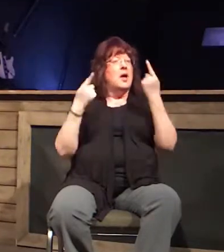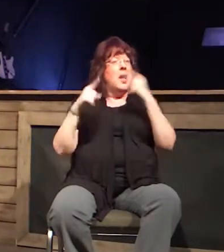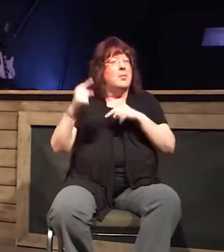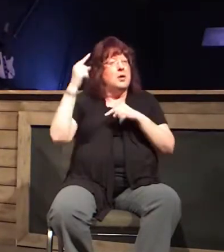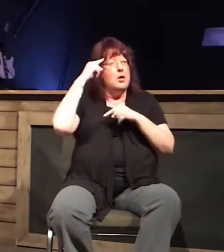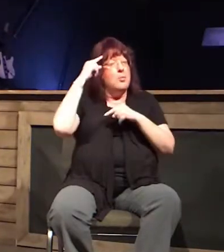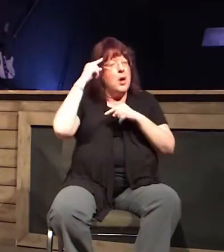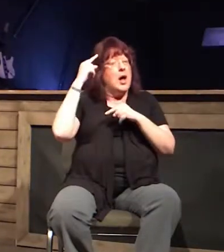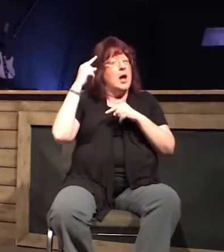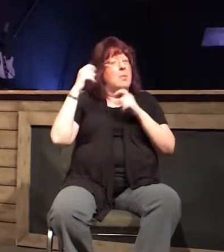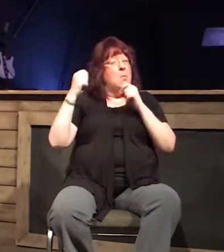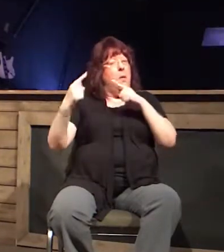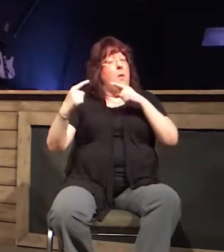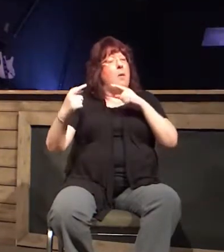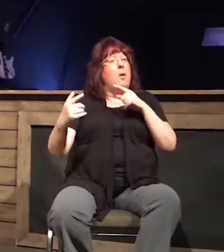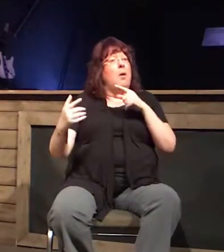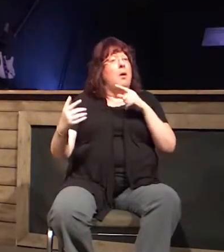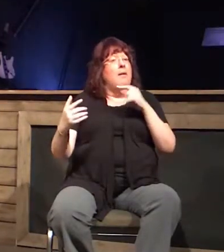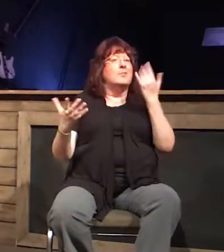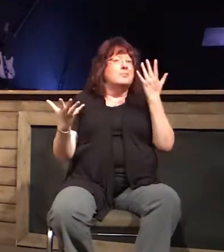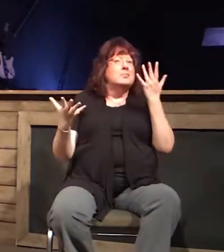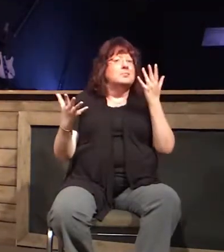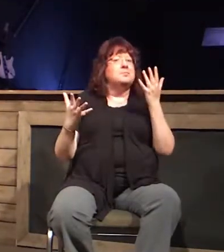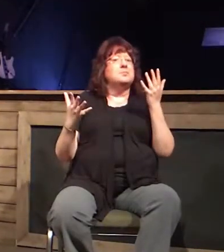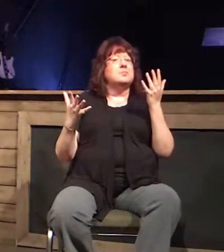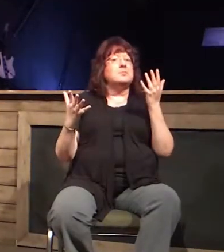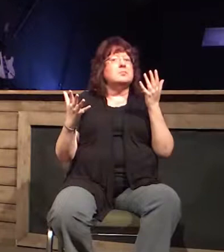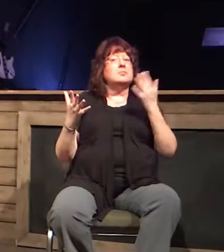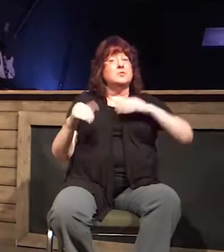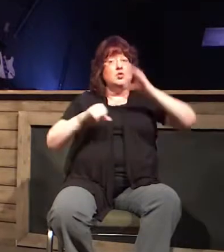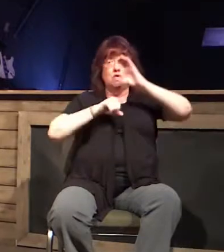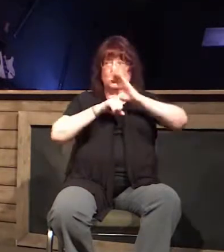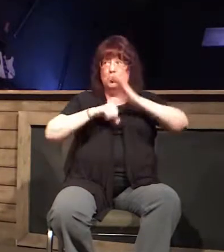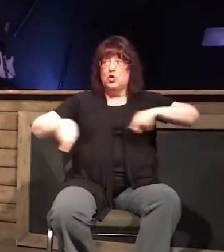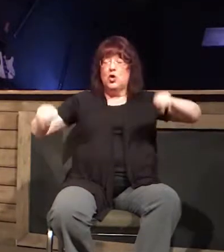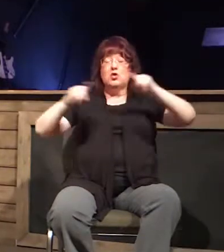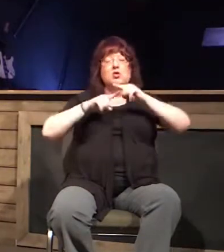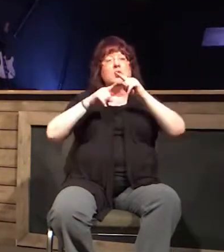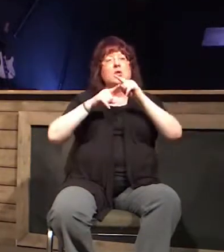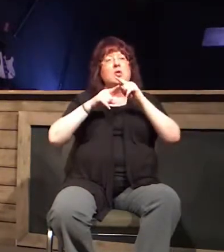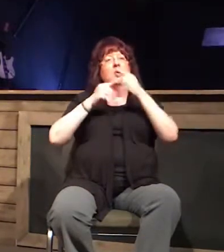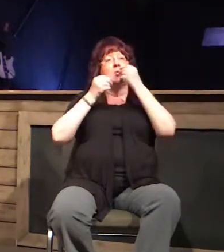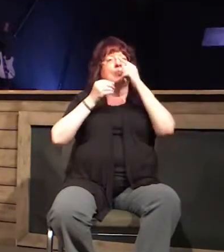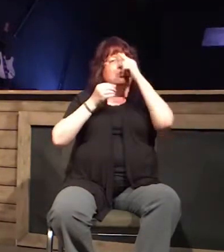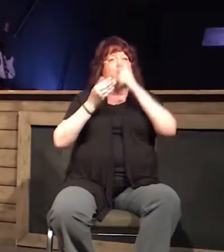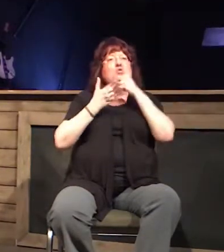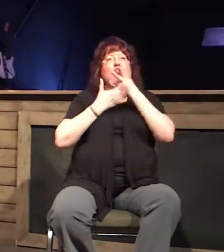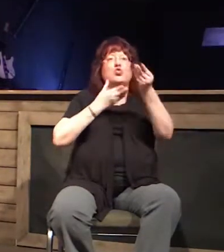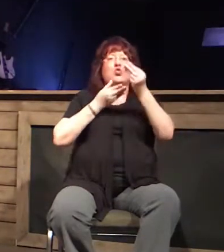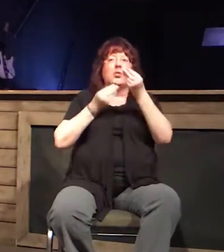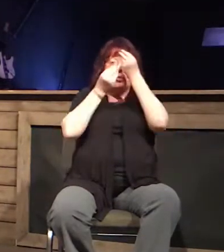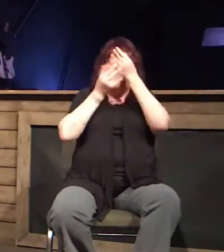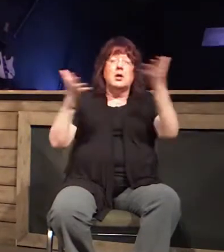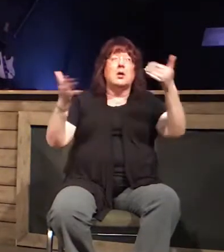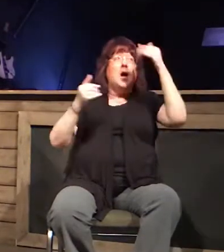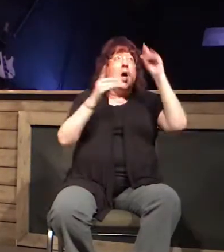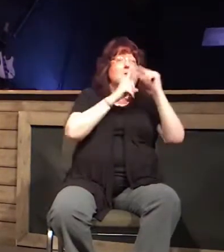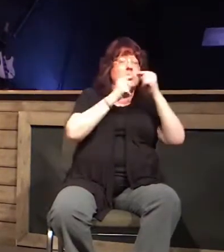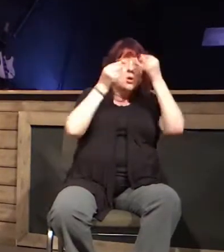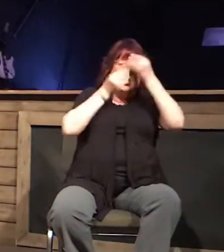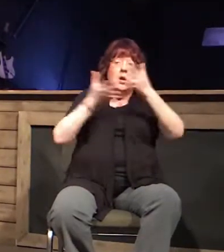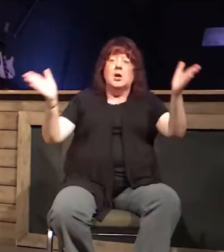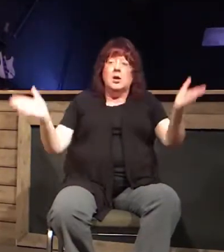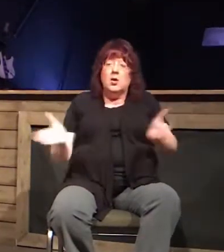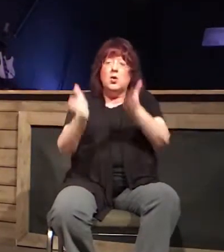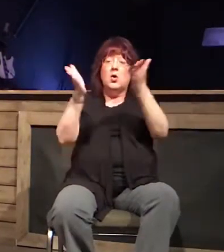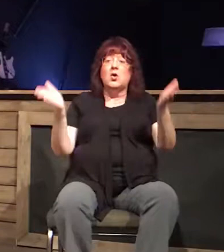happened in their brain. They got triggered. If you will. As a church, we are imparting truth to people. We're going to bring God's word to them. We want to